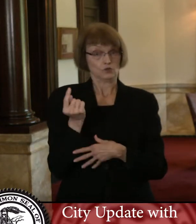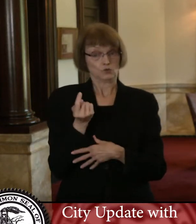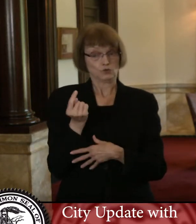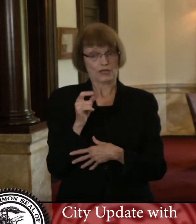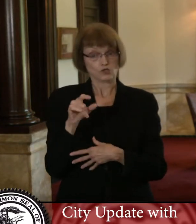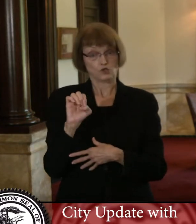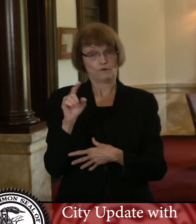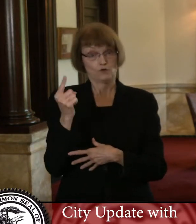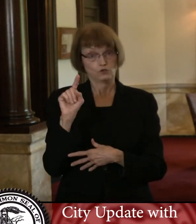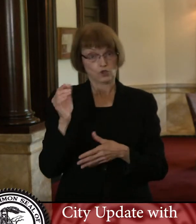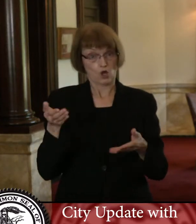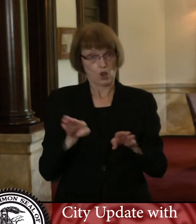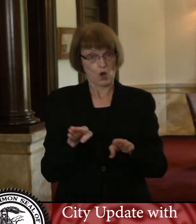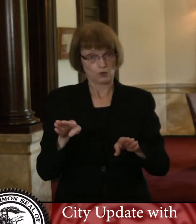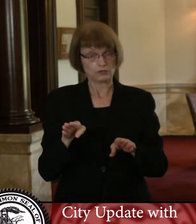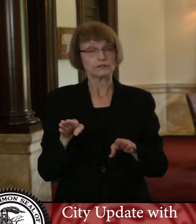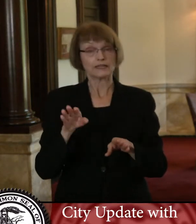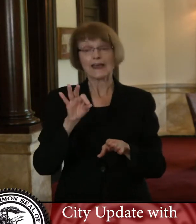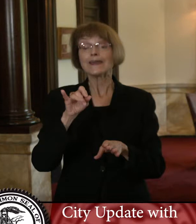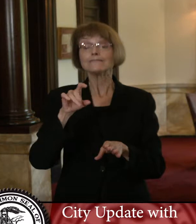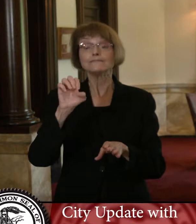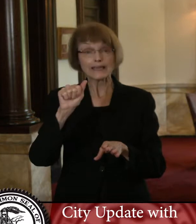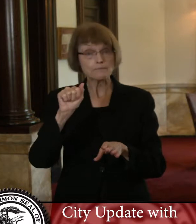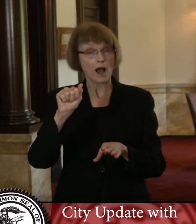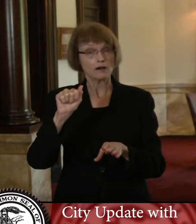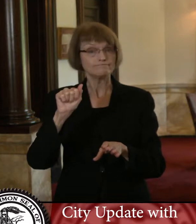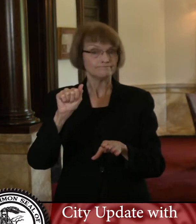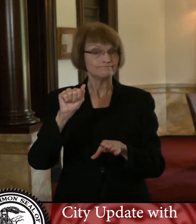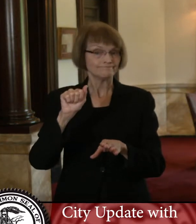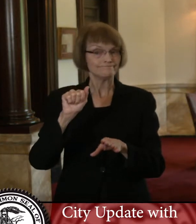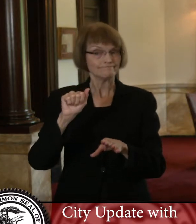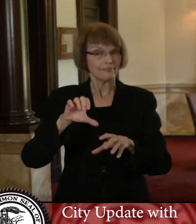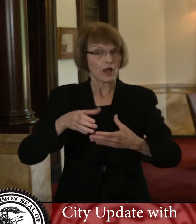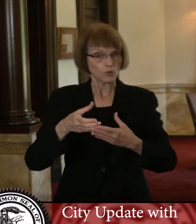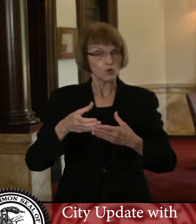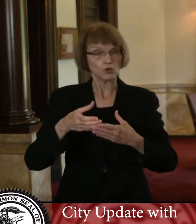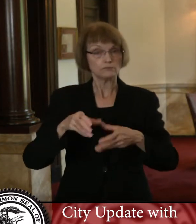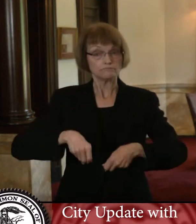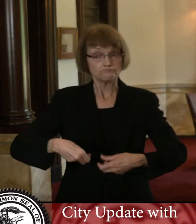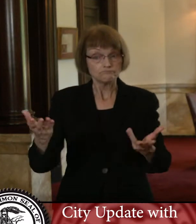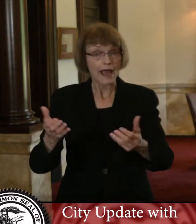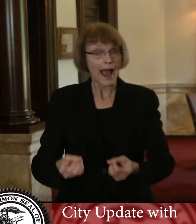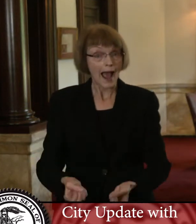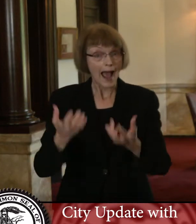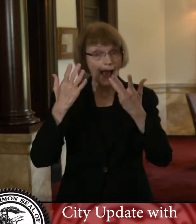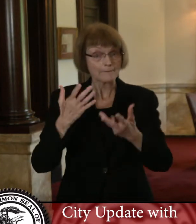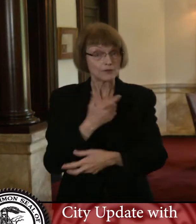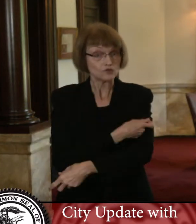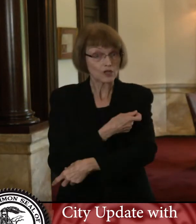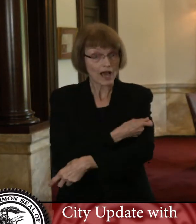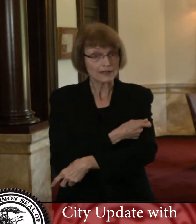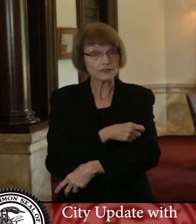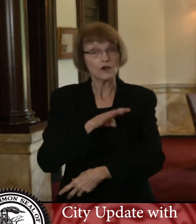The FEMA Vaccine Delivery Organization, or FEMA, delivered